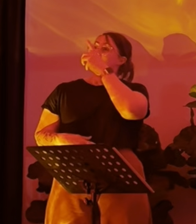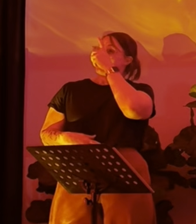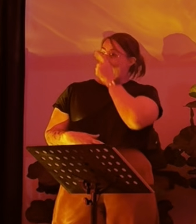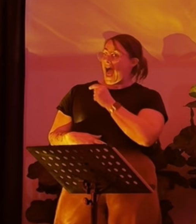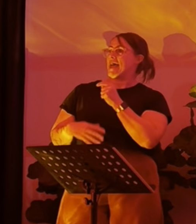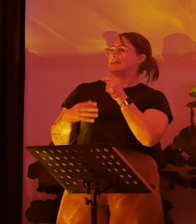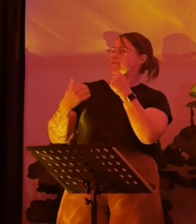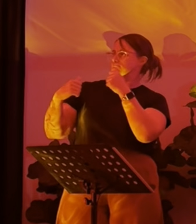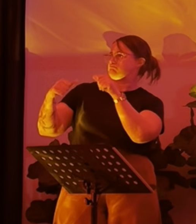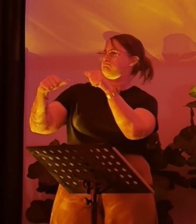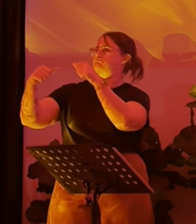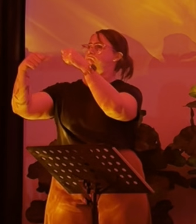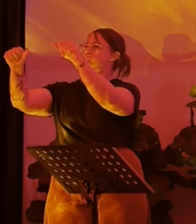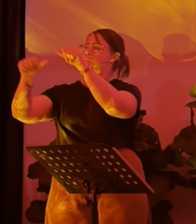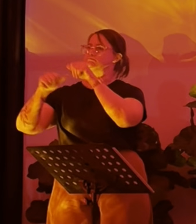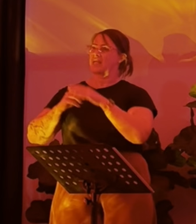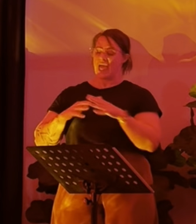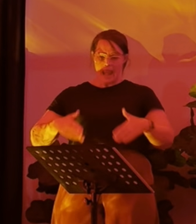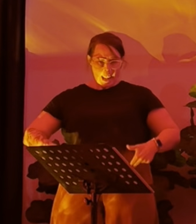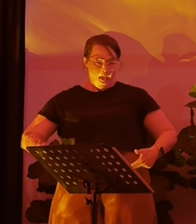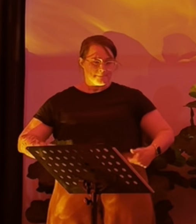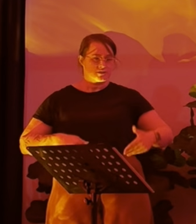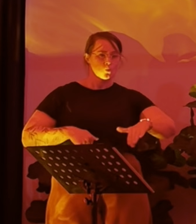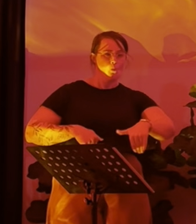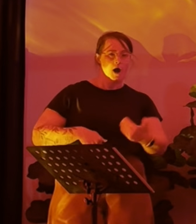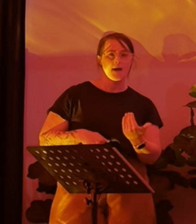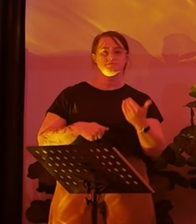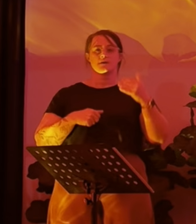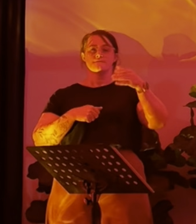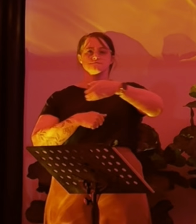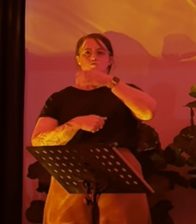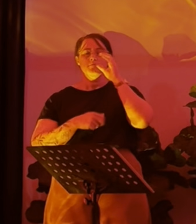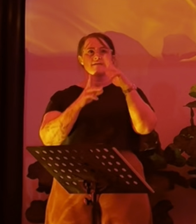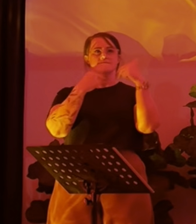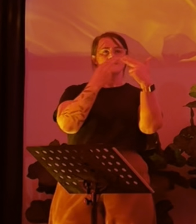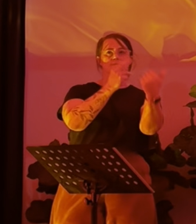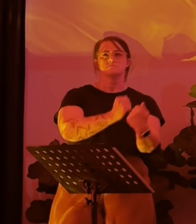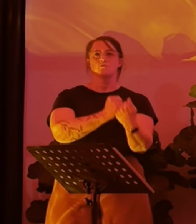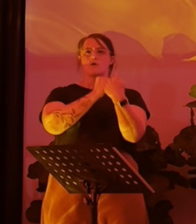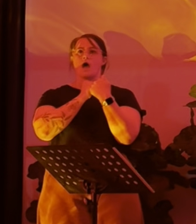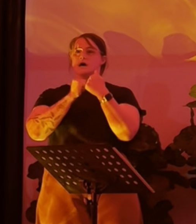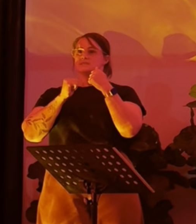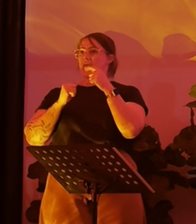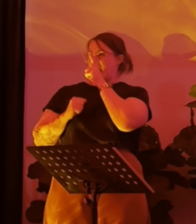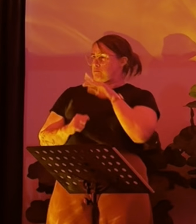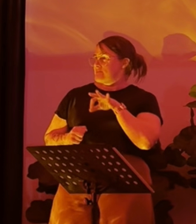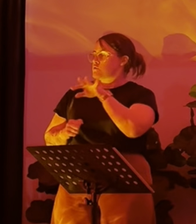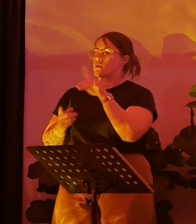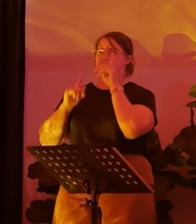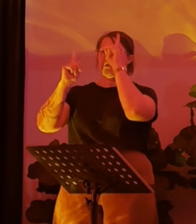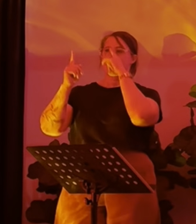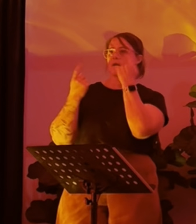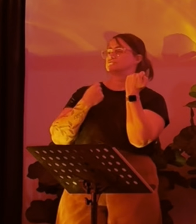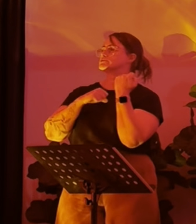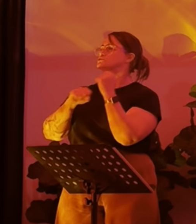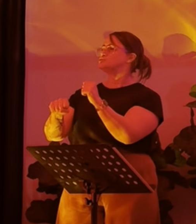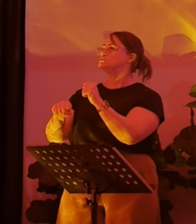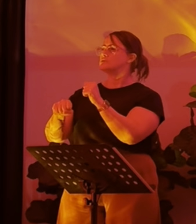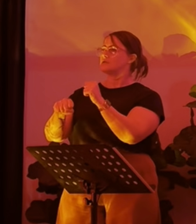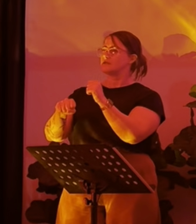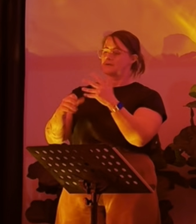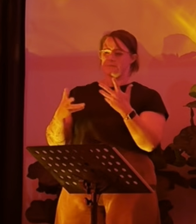get through. But what's on my mental is nappies and wipes, formula. Family not supporting us, can we even afford this? I'm worried I can't protect you at all.